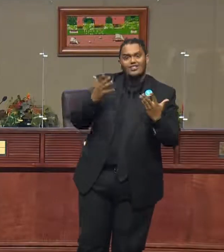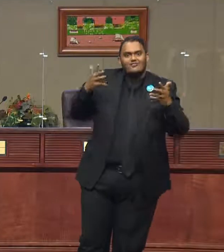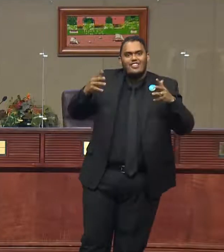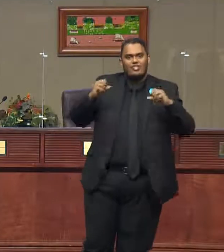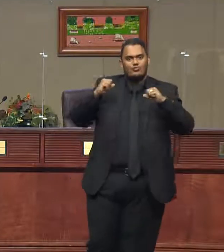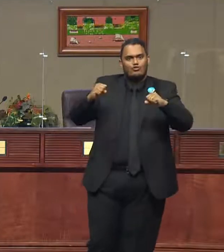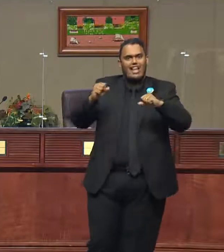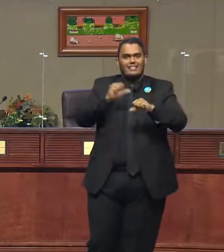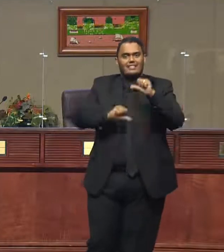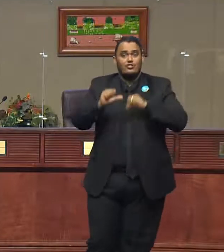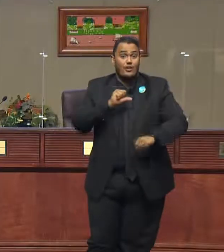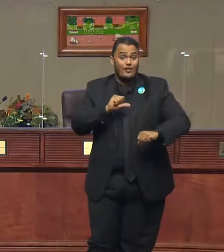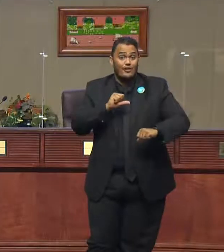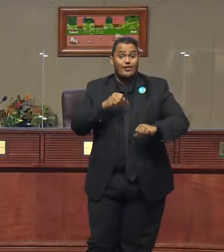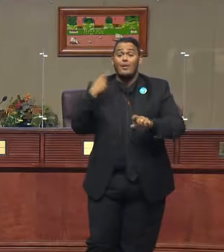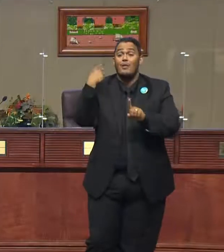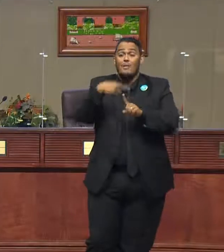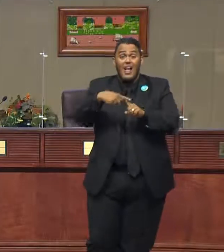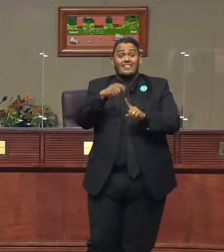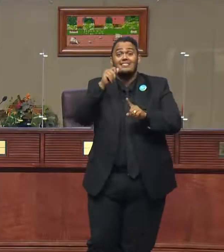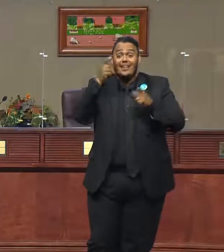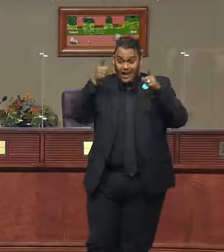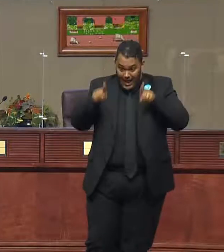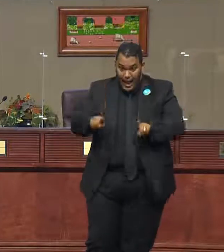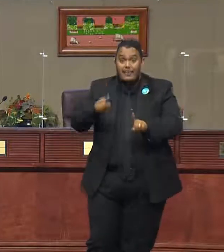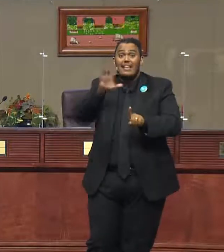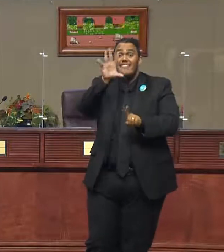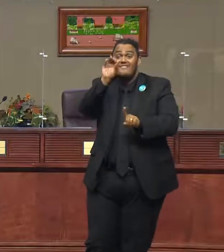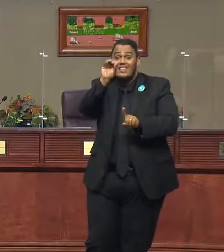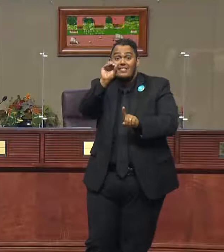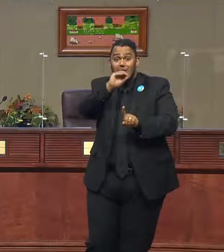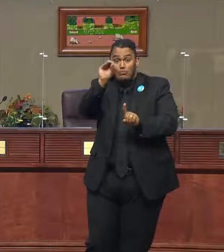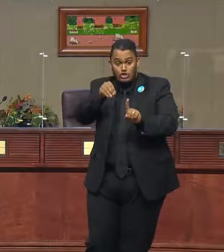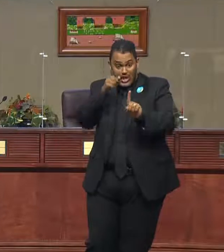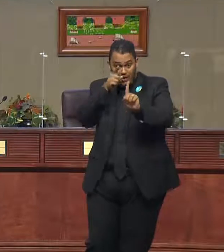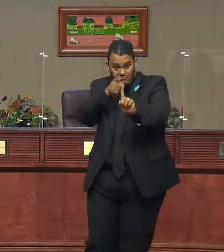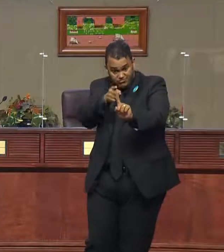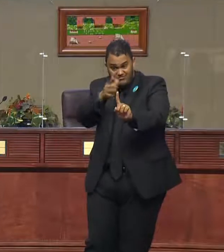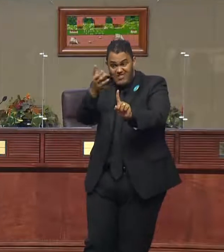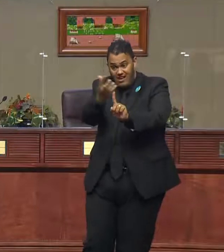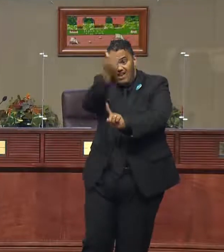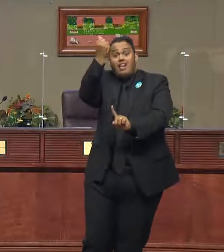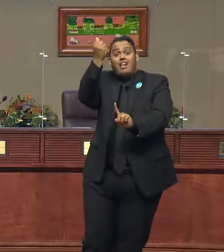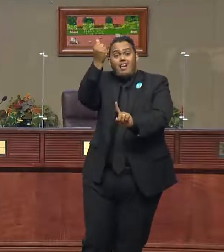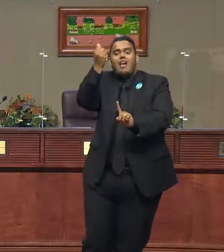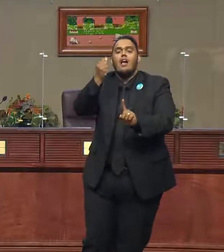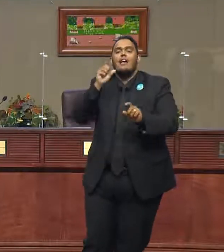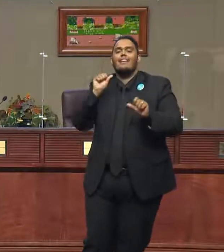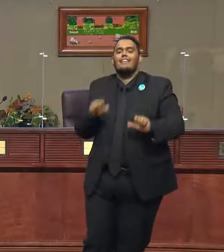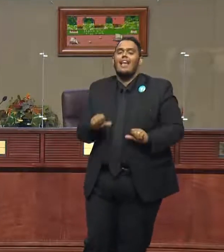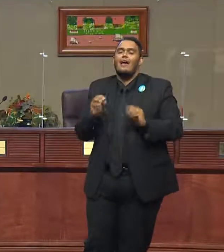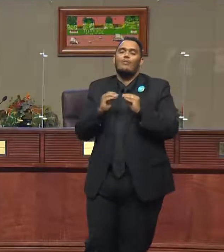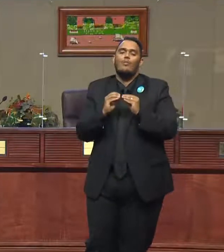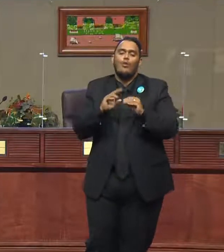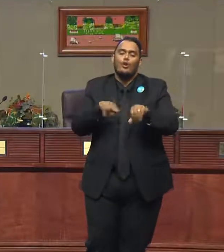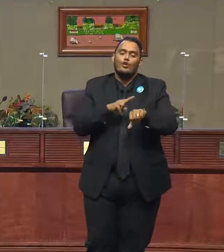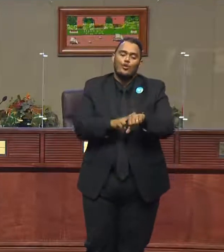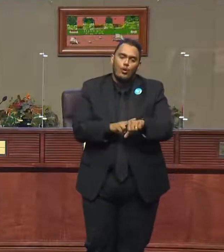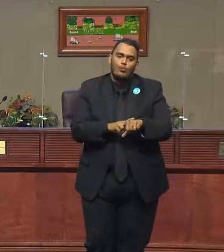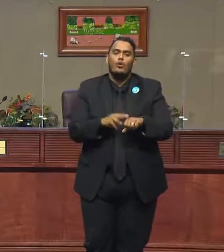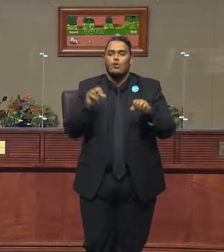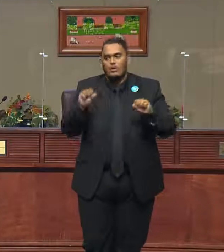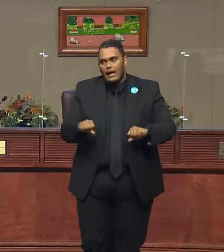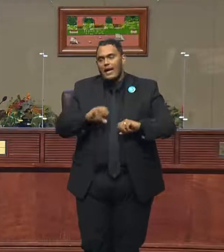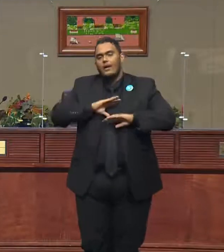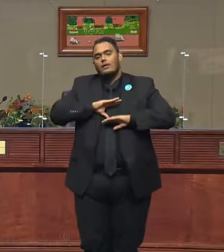some normalcy and perhaps even to relax some of the, not that I'm putting myself in the